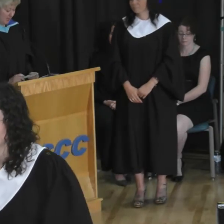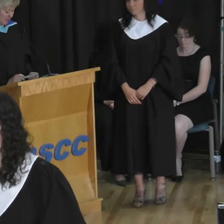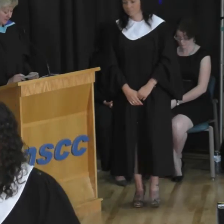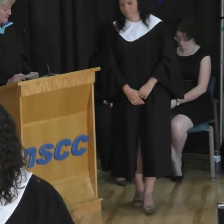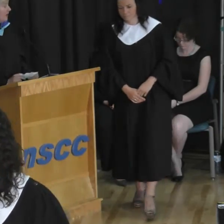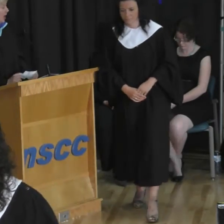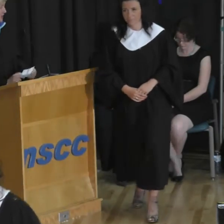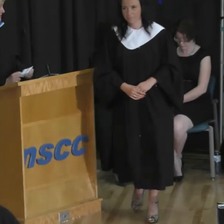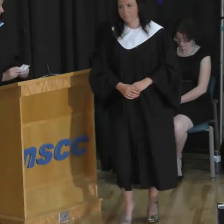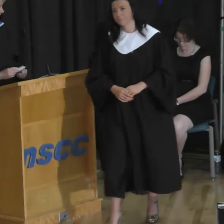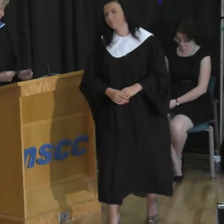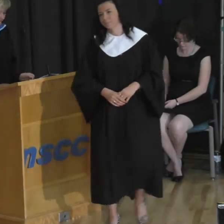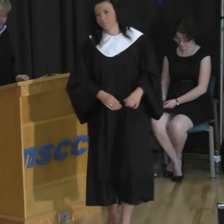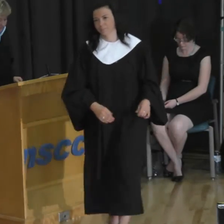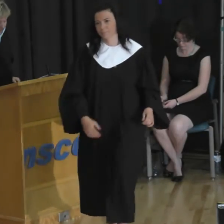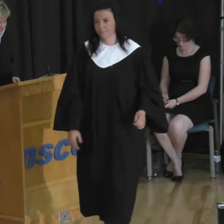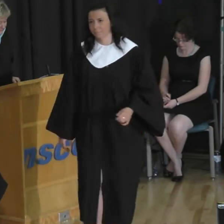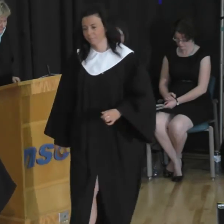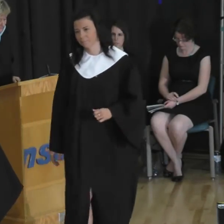Glorianne Cox, honors.